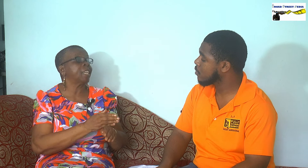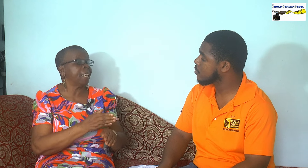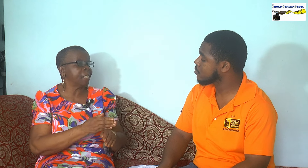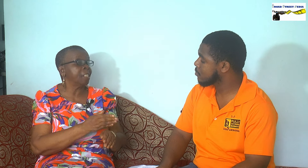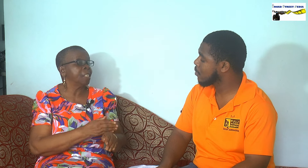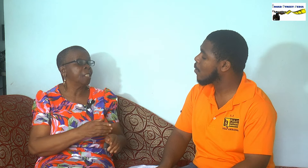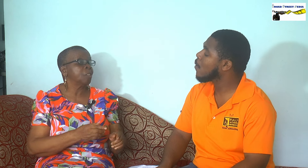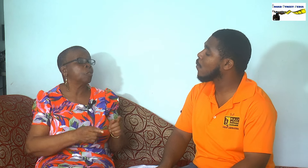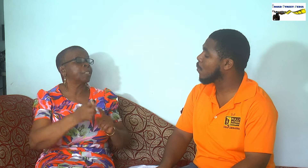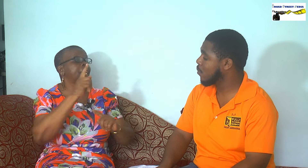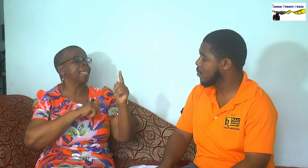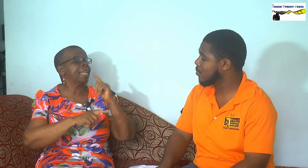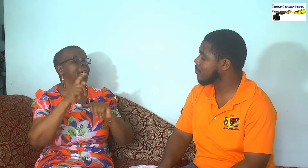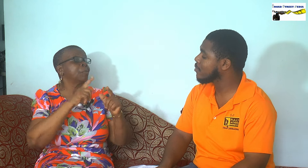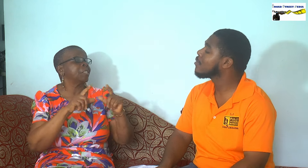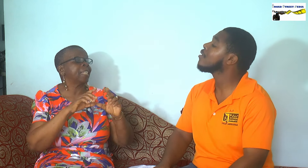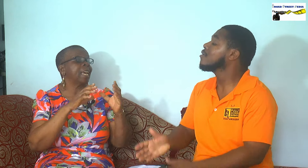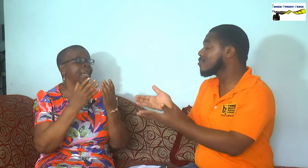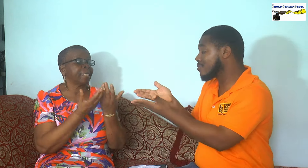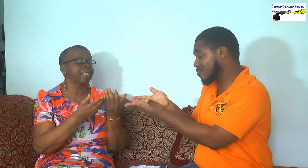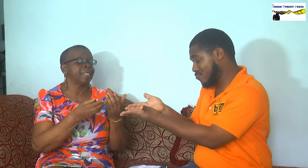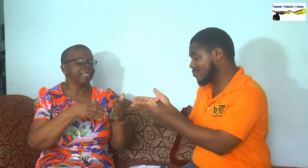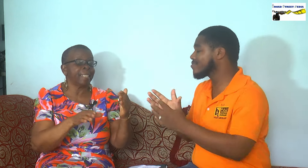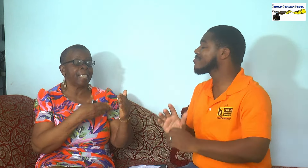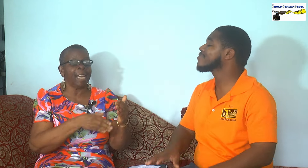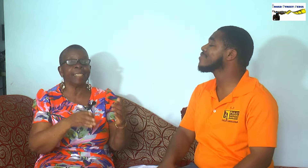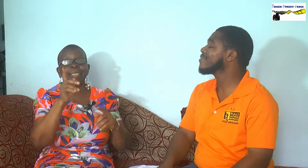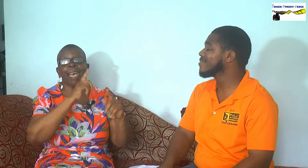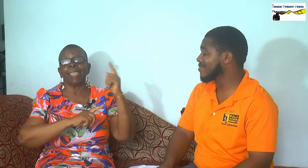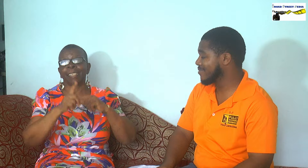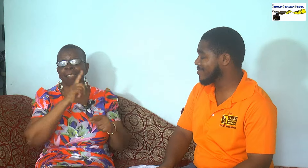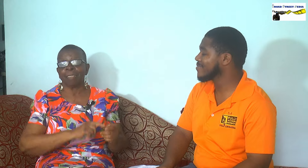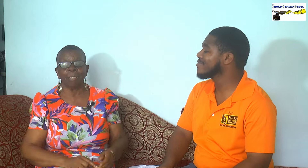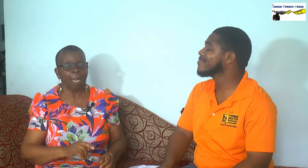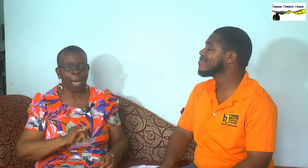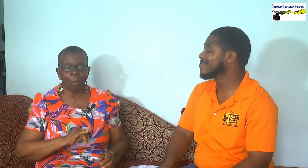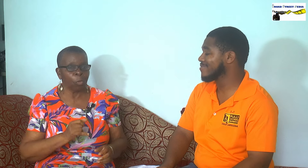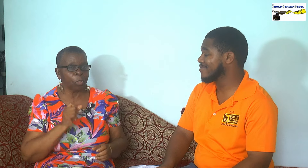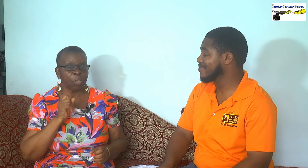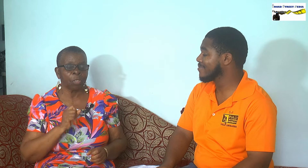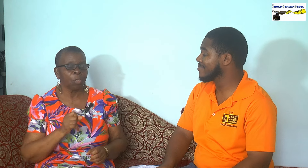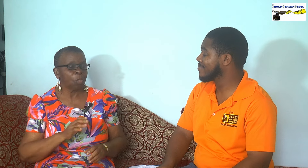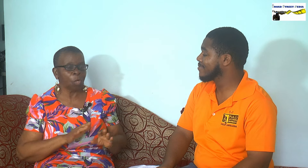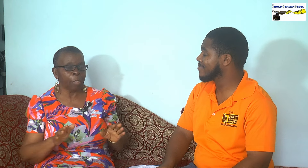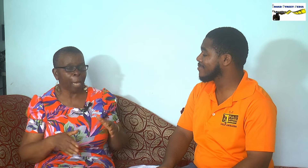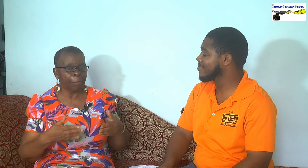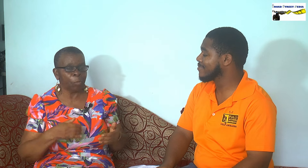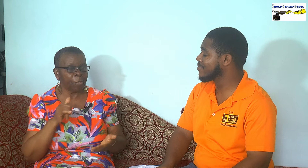promoted to sign language class, and sign. I was not happy with